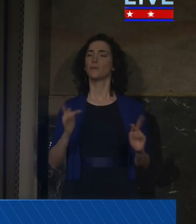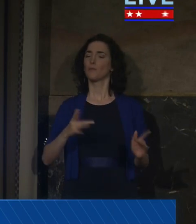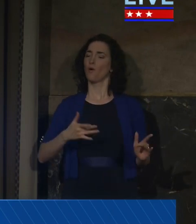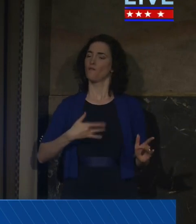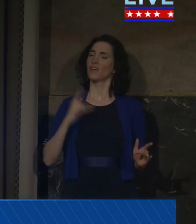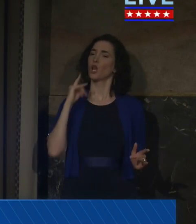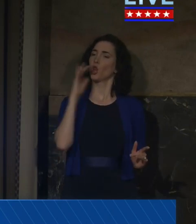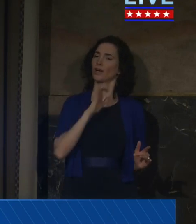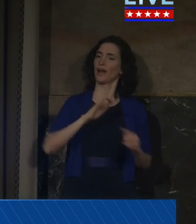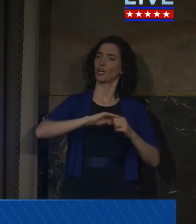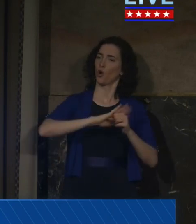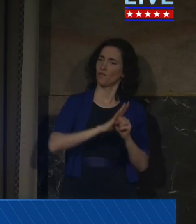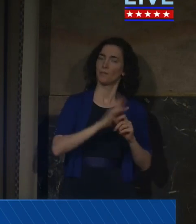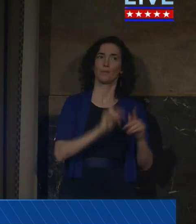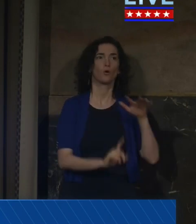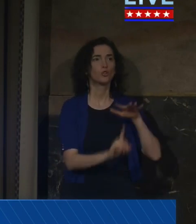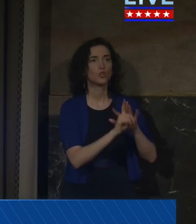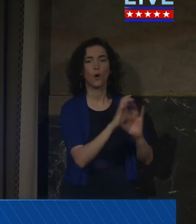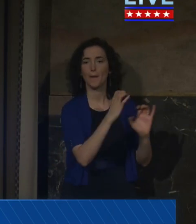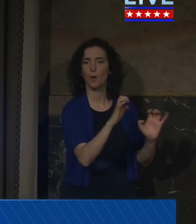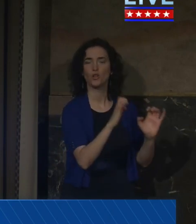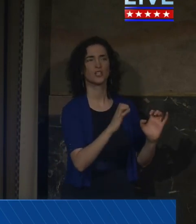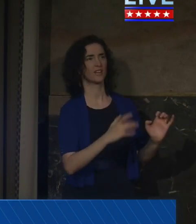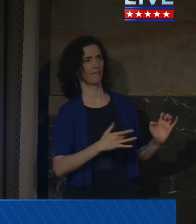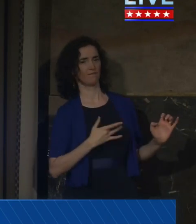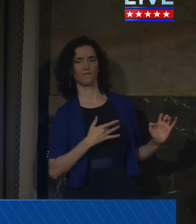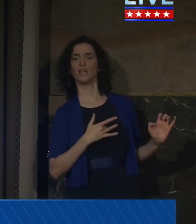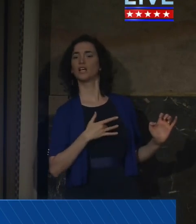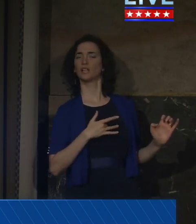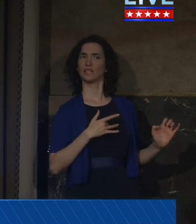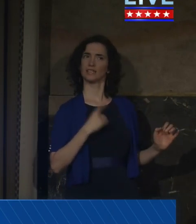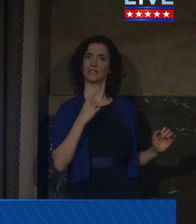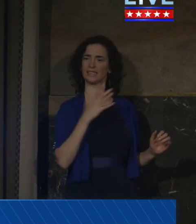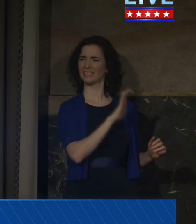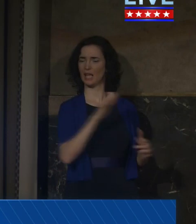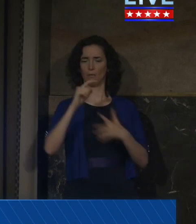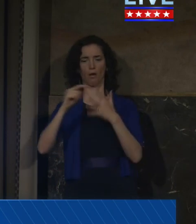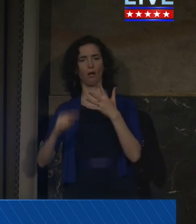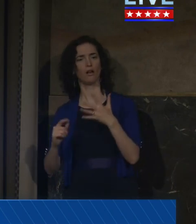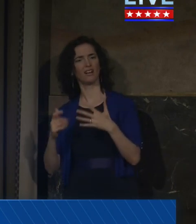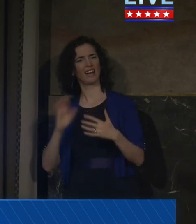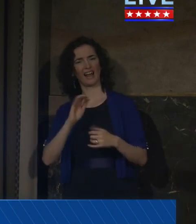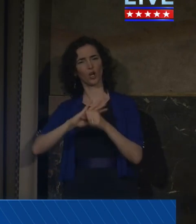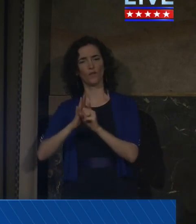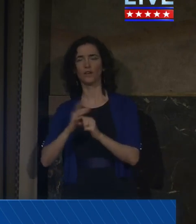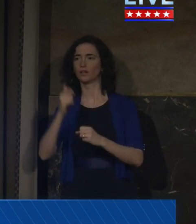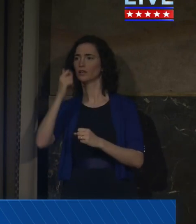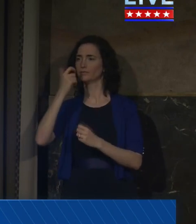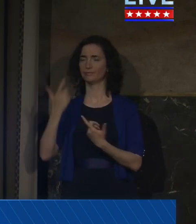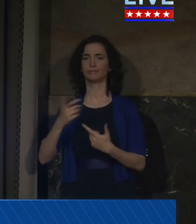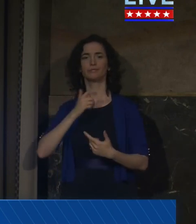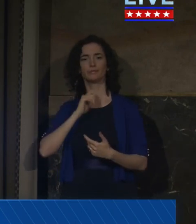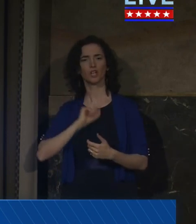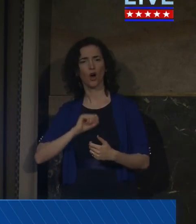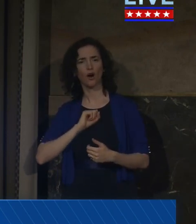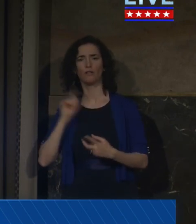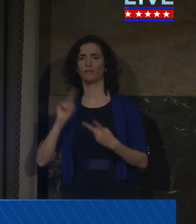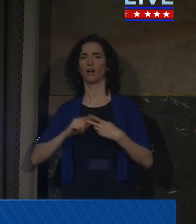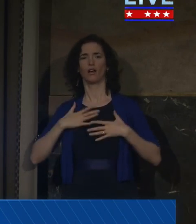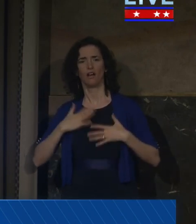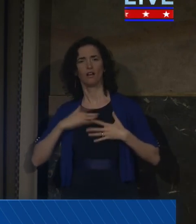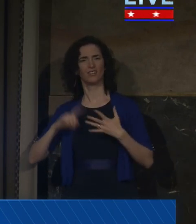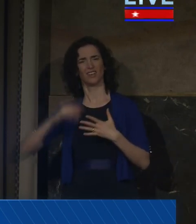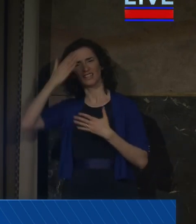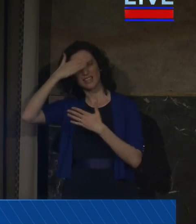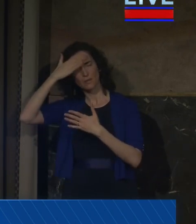people presenting to emergency departments with symptoms of COVID as a percentage of all ED visits, were decreasing across the